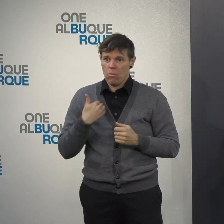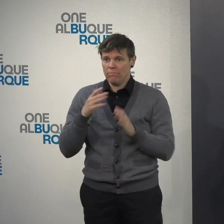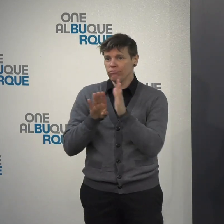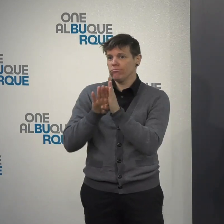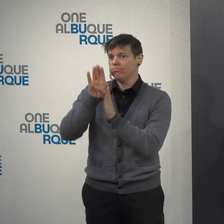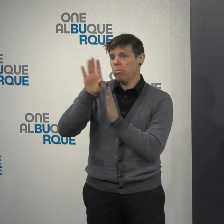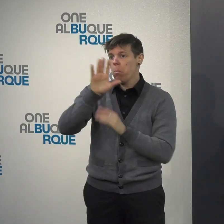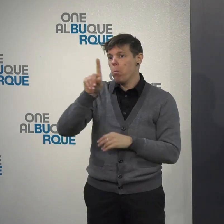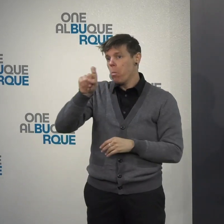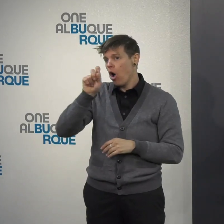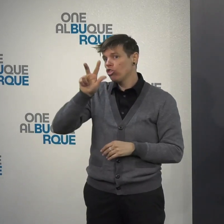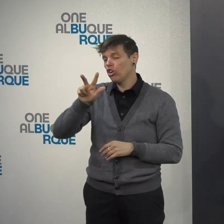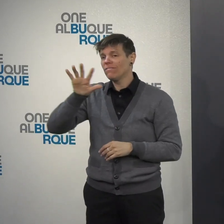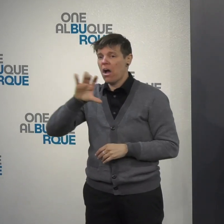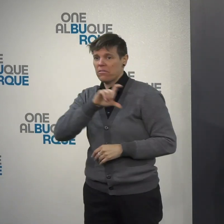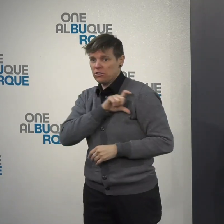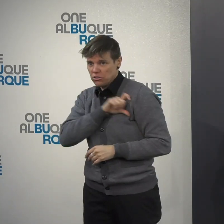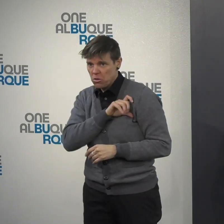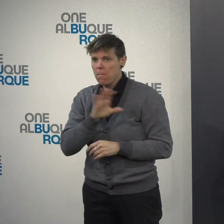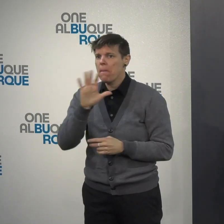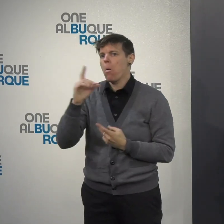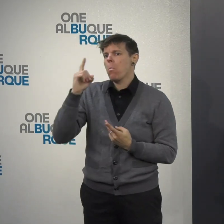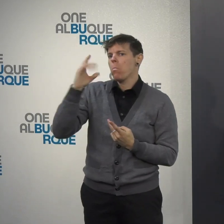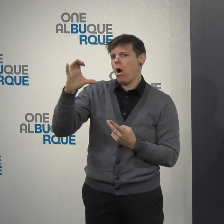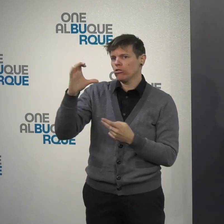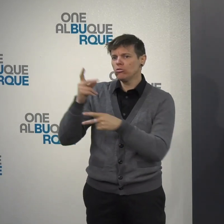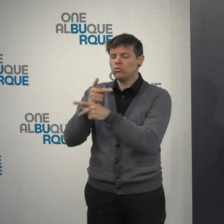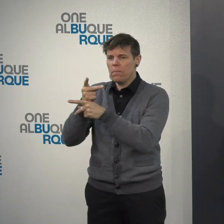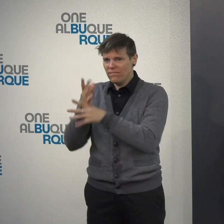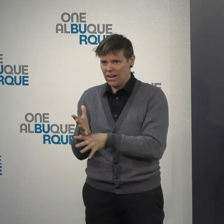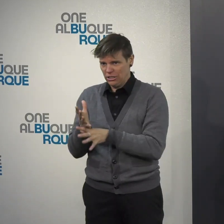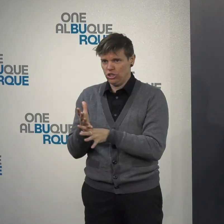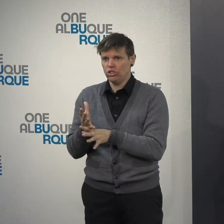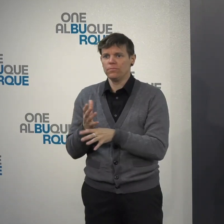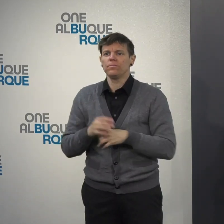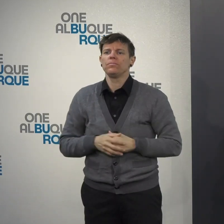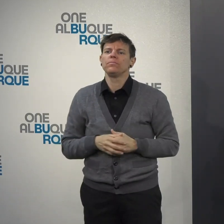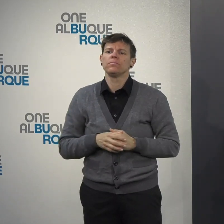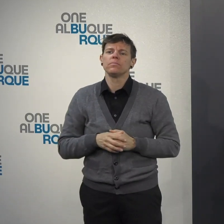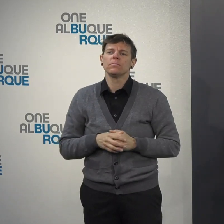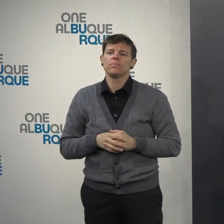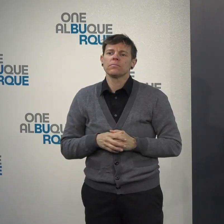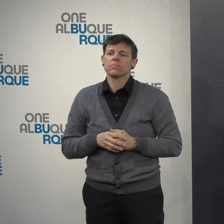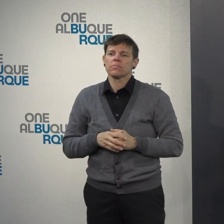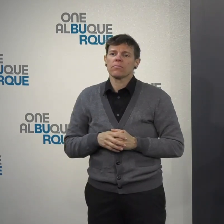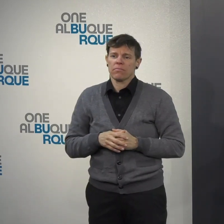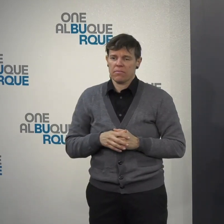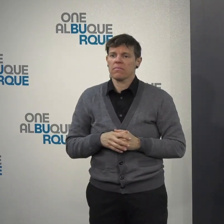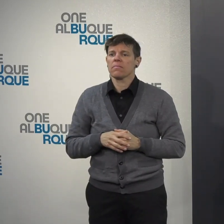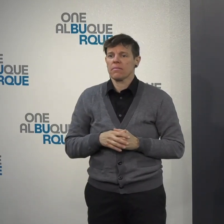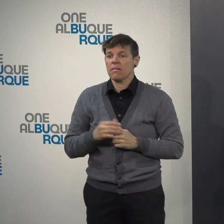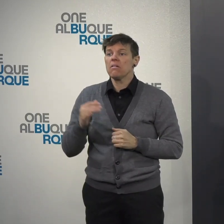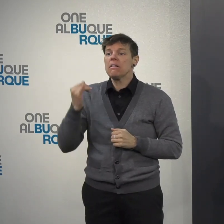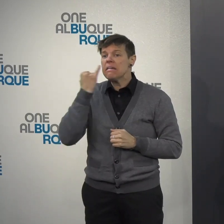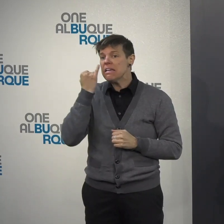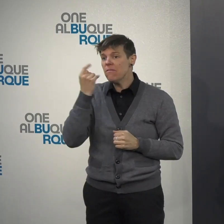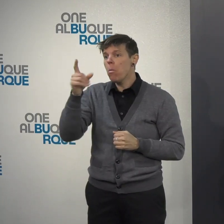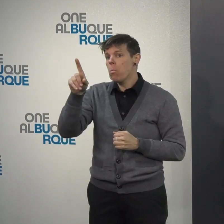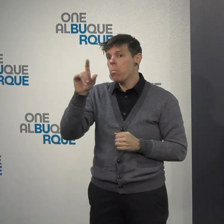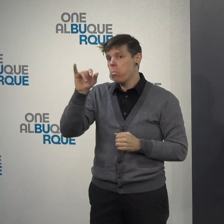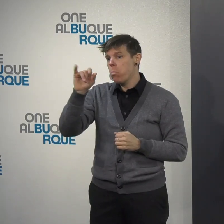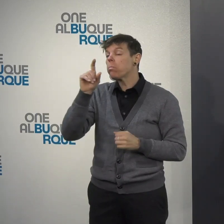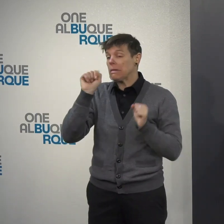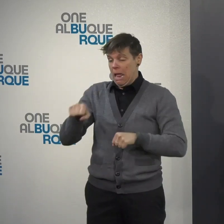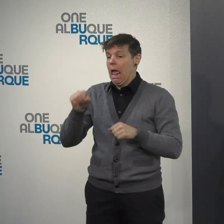35 supervisors that can be pulled without impacting any of the investigative units. So we're talking mostly the traffic unit, the motors